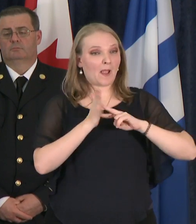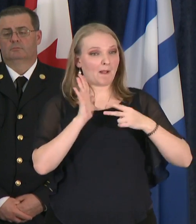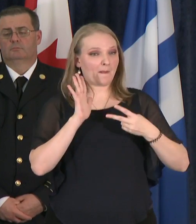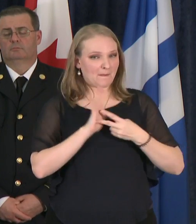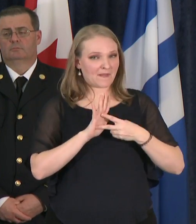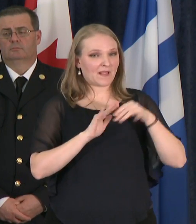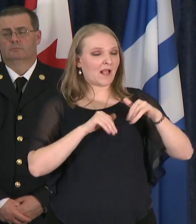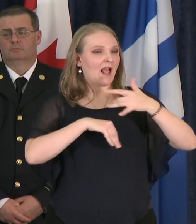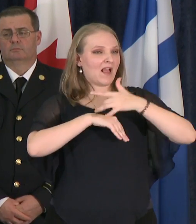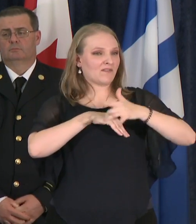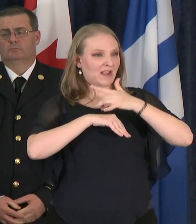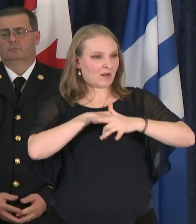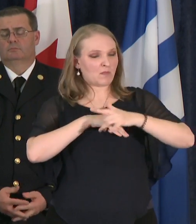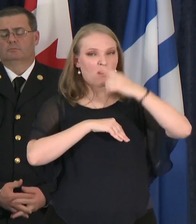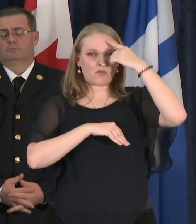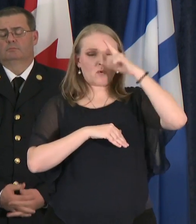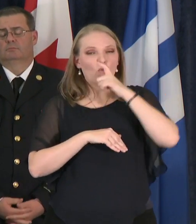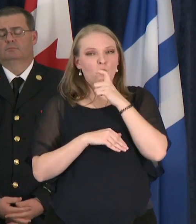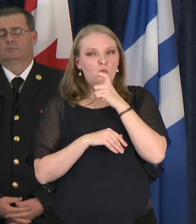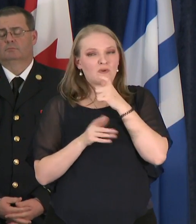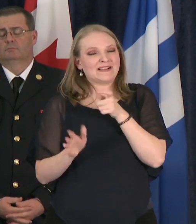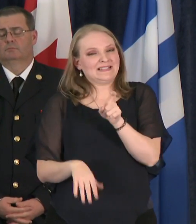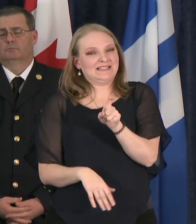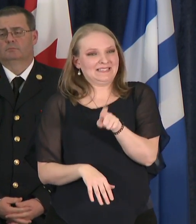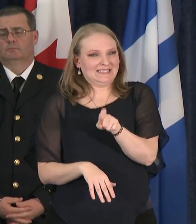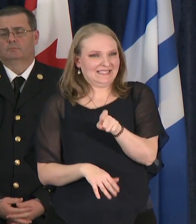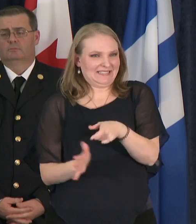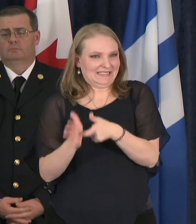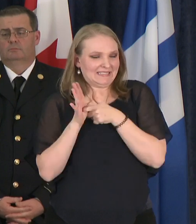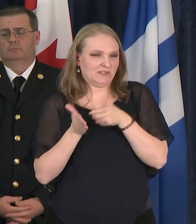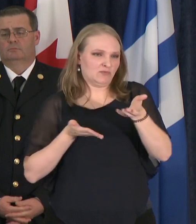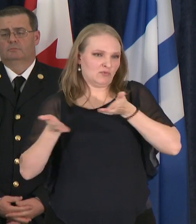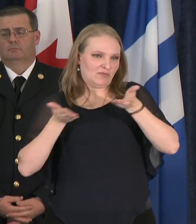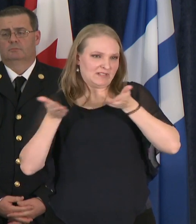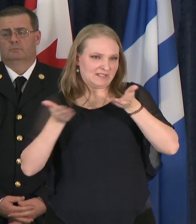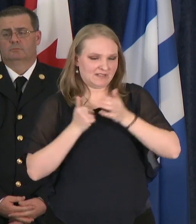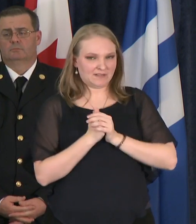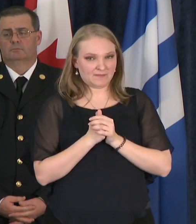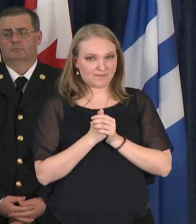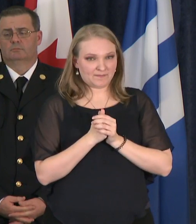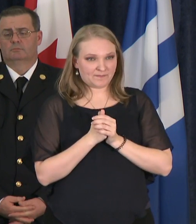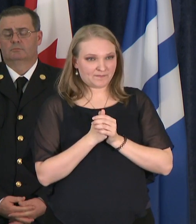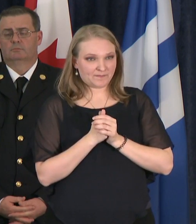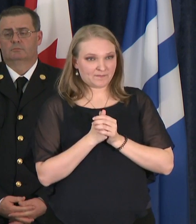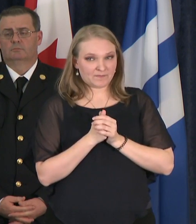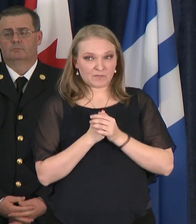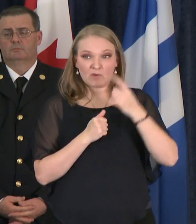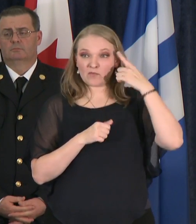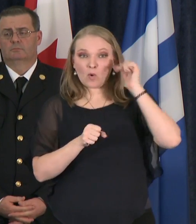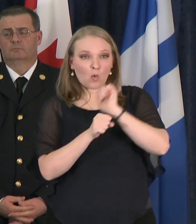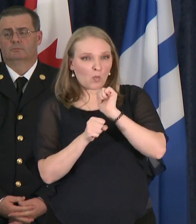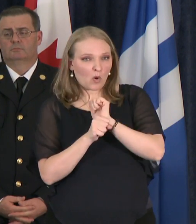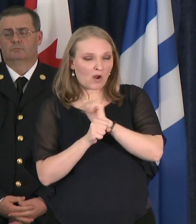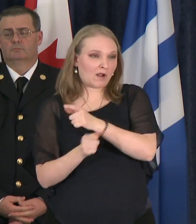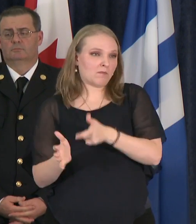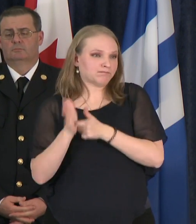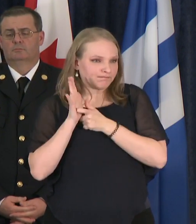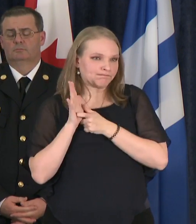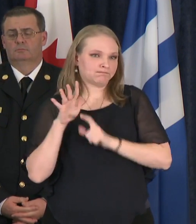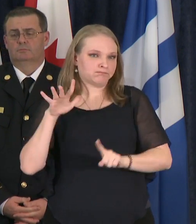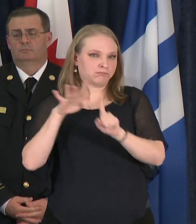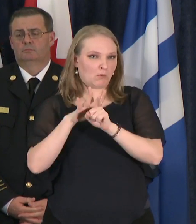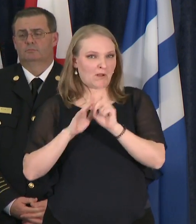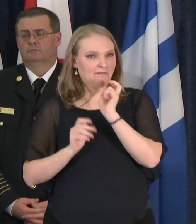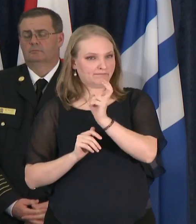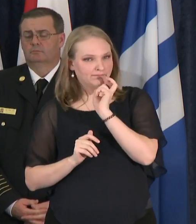be available for those who need that service, whether it's to get to work that they must provide because they're